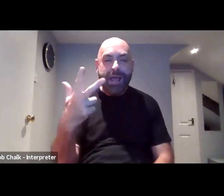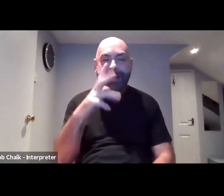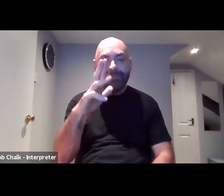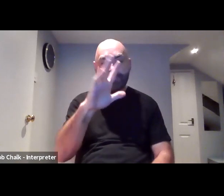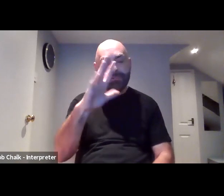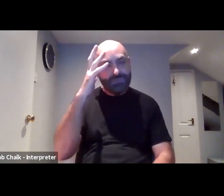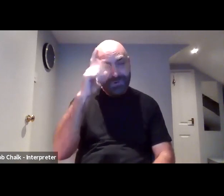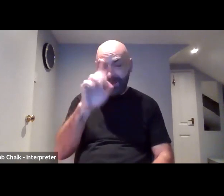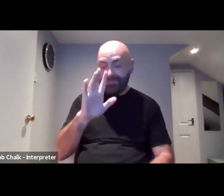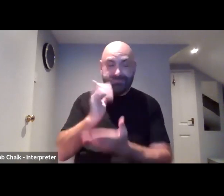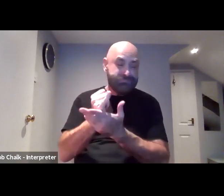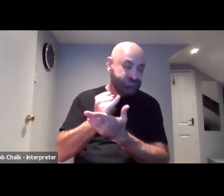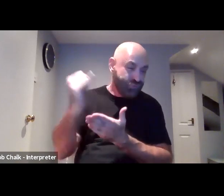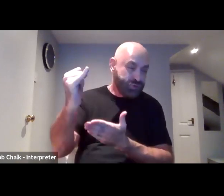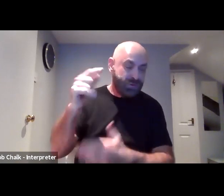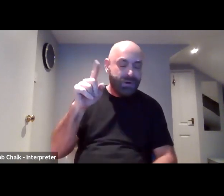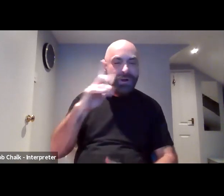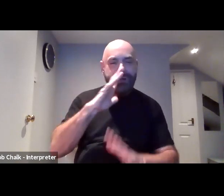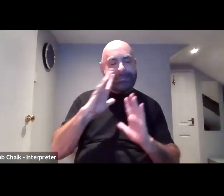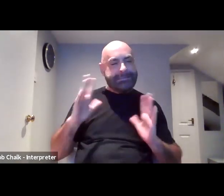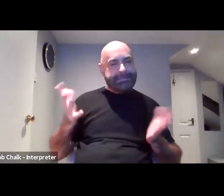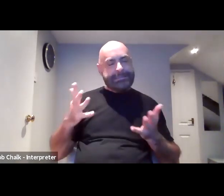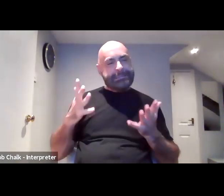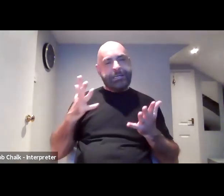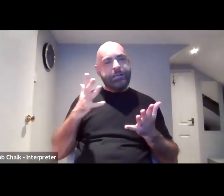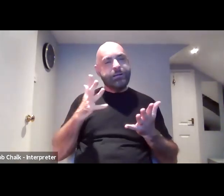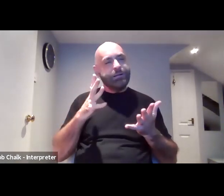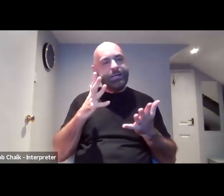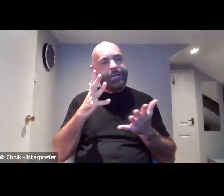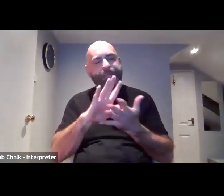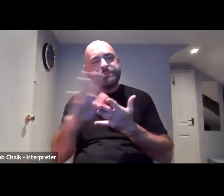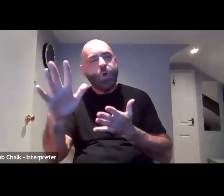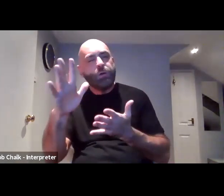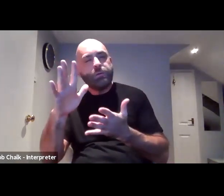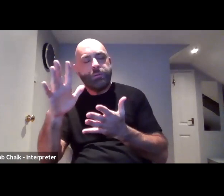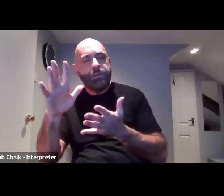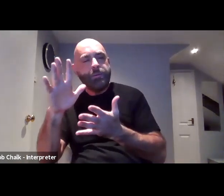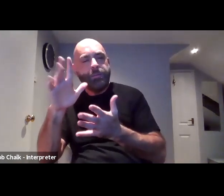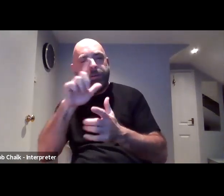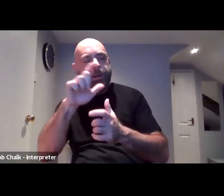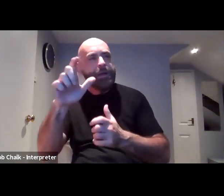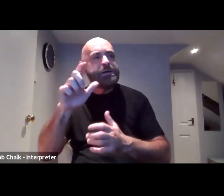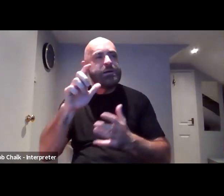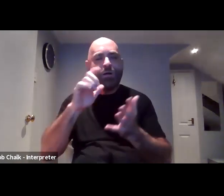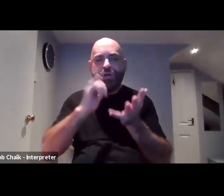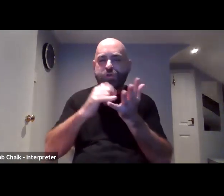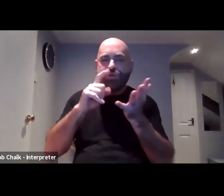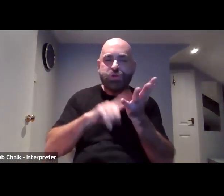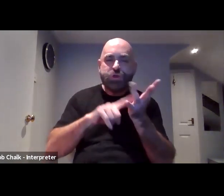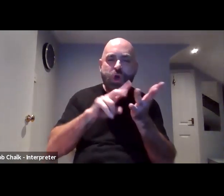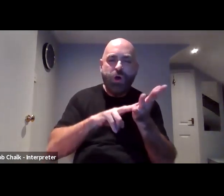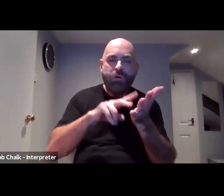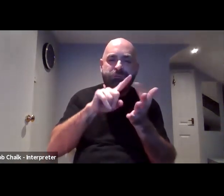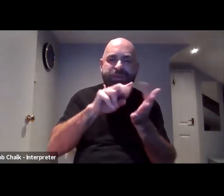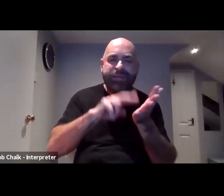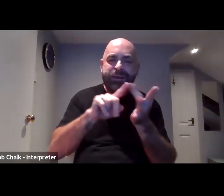pretty rotten. It's not just the usual suspects that are doing better than us. Slovenia, which I